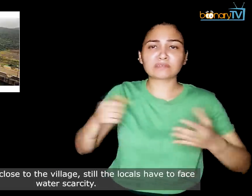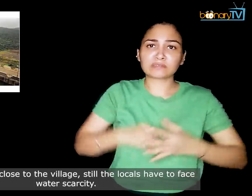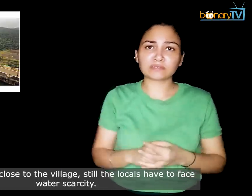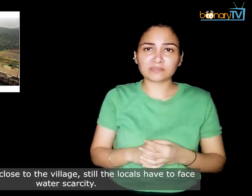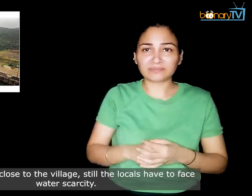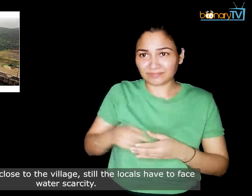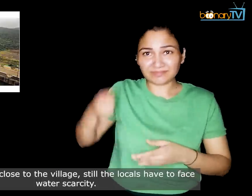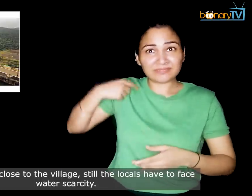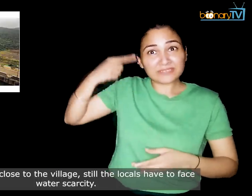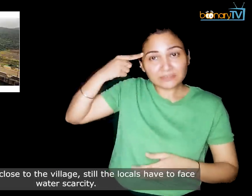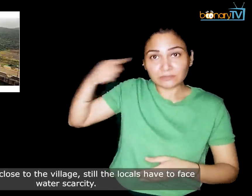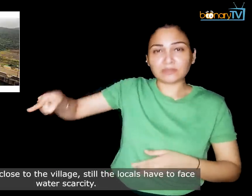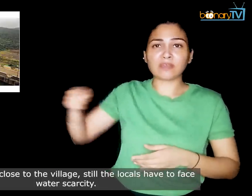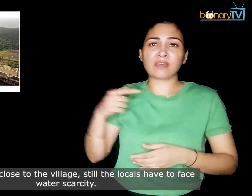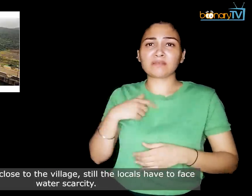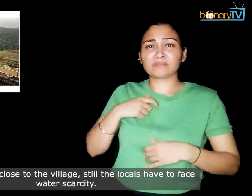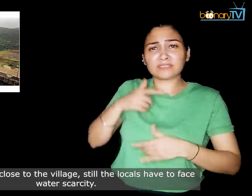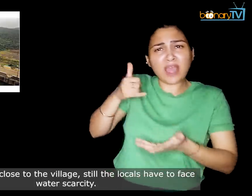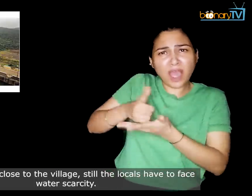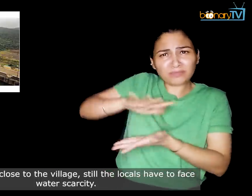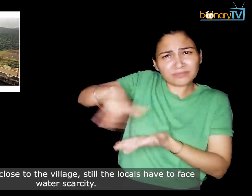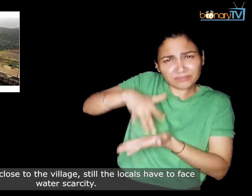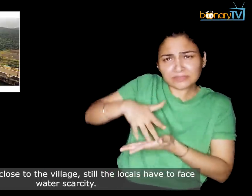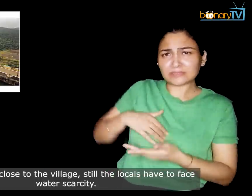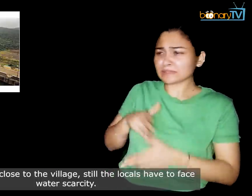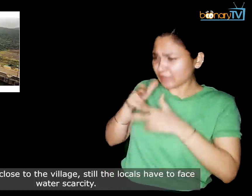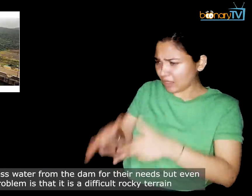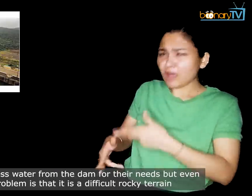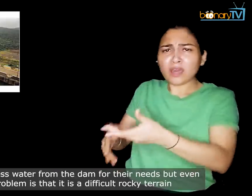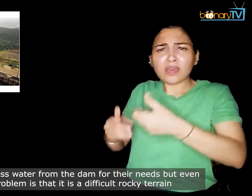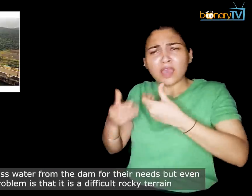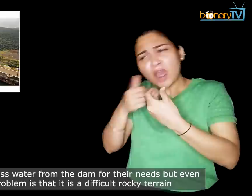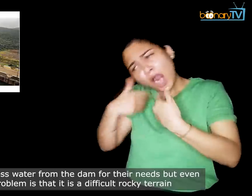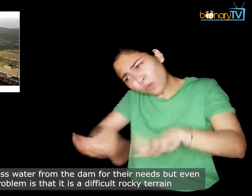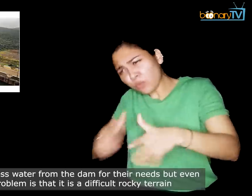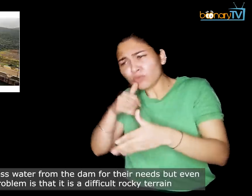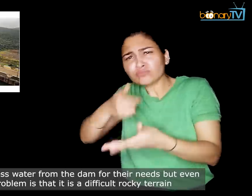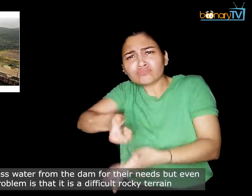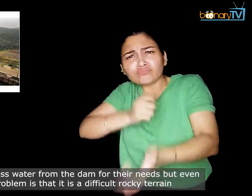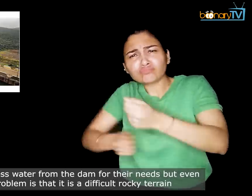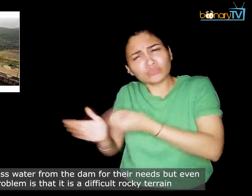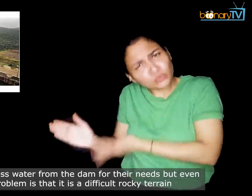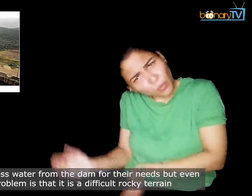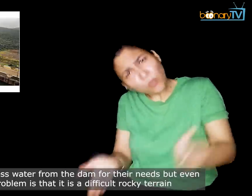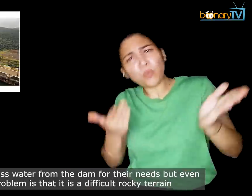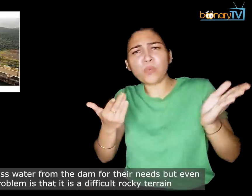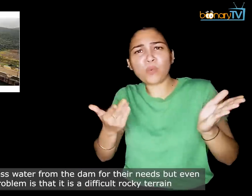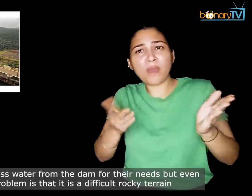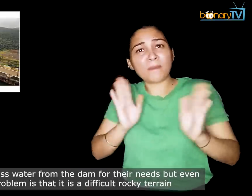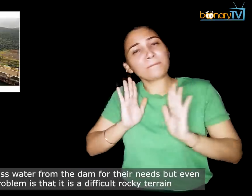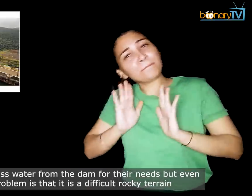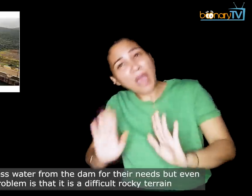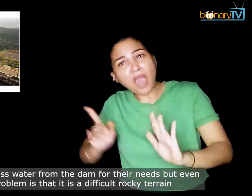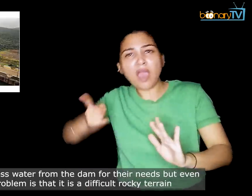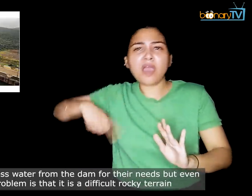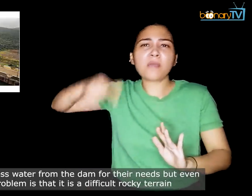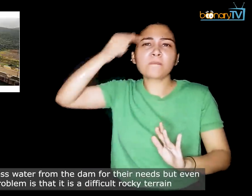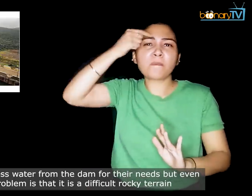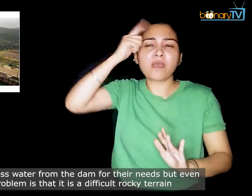still the locals have to face water scarcity. Locals can access water from the dam for their needs, but even so,